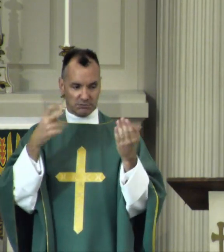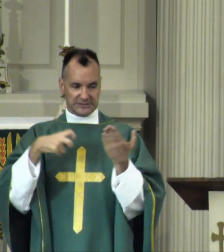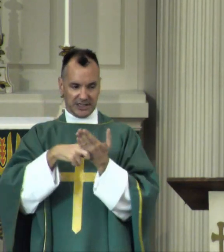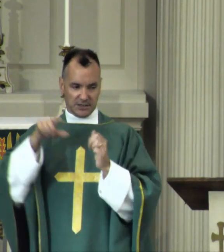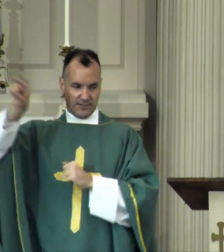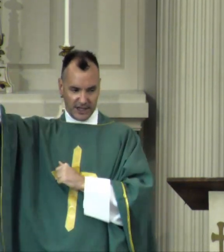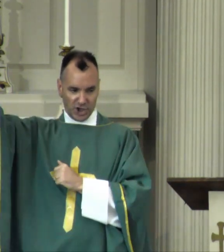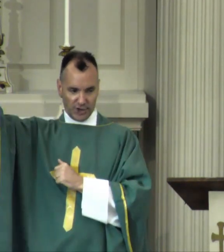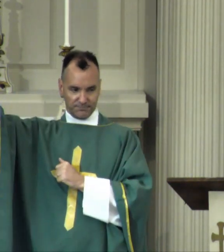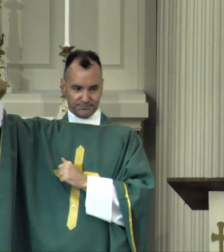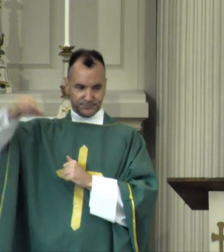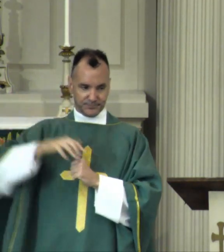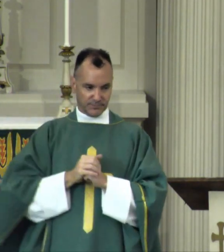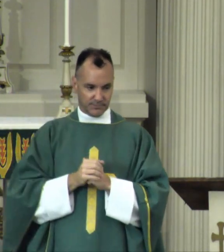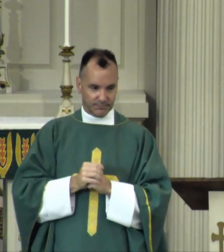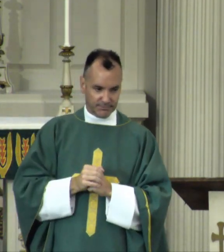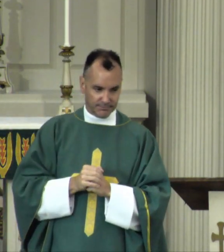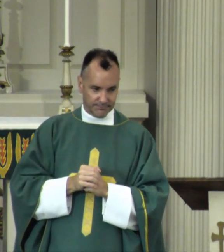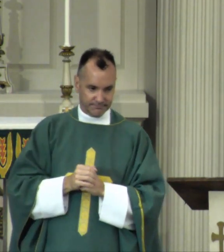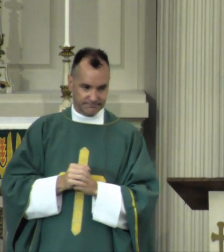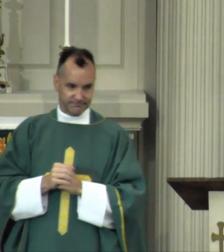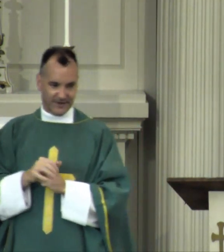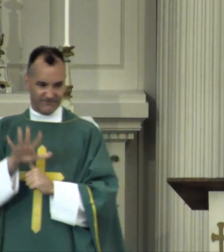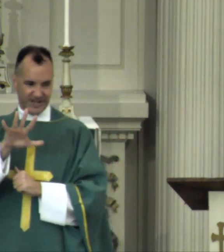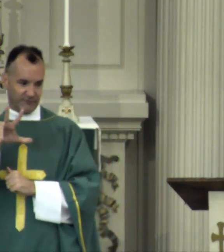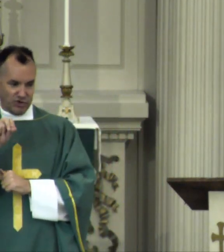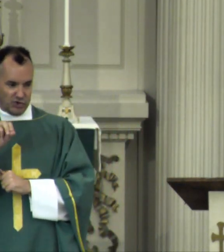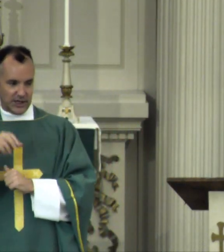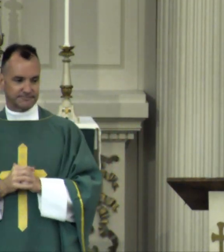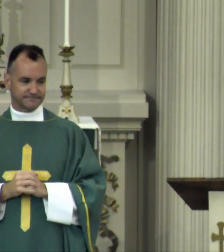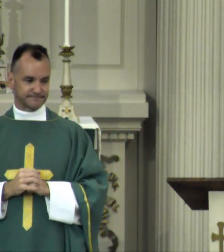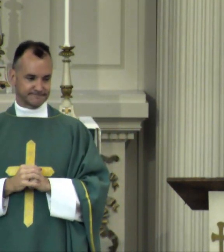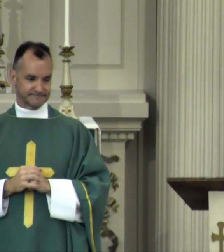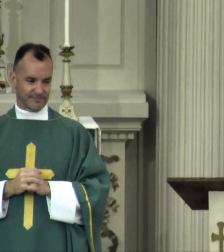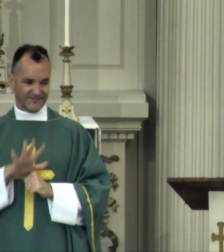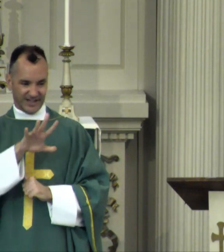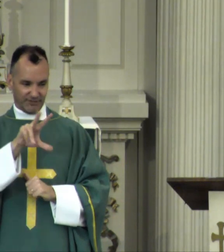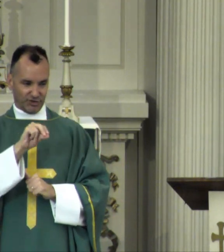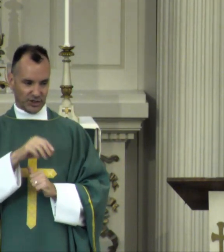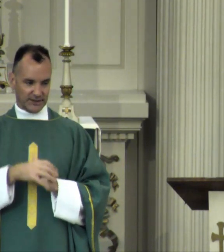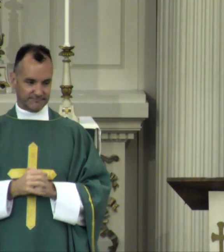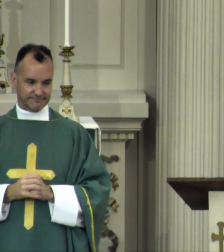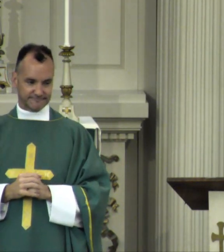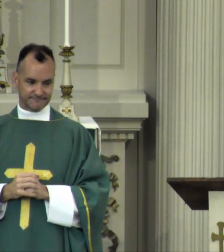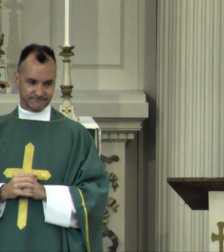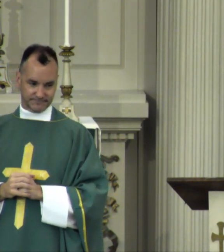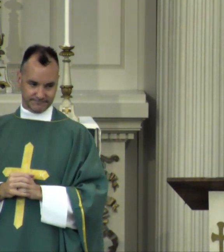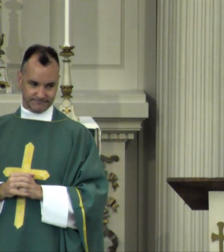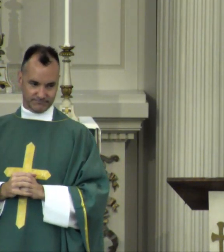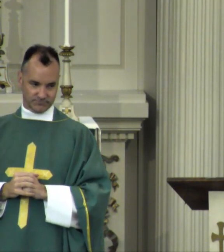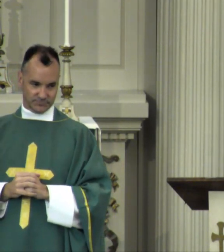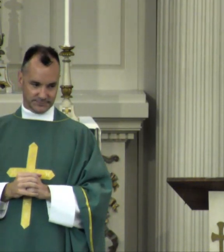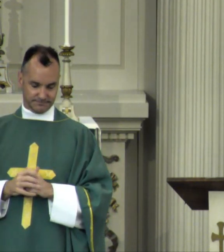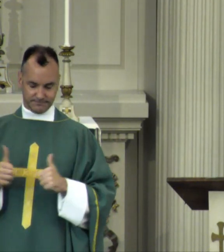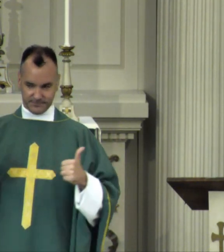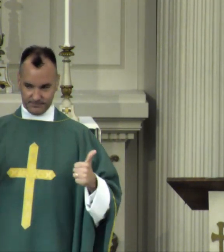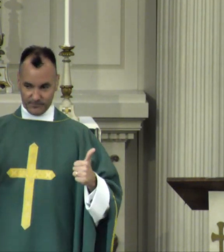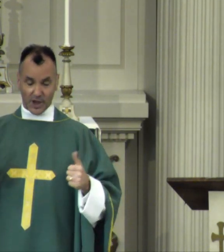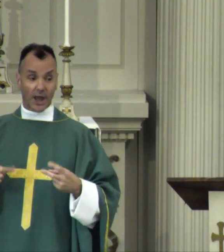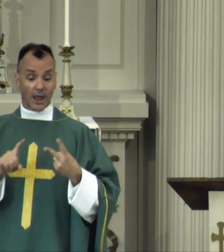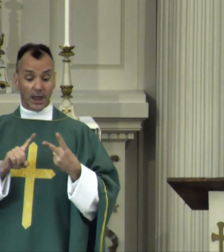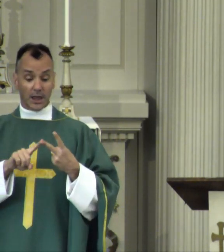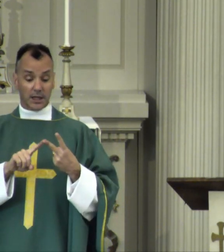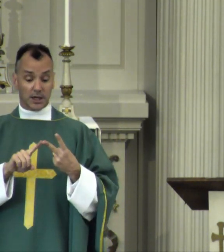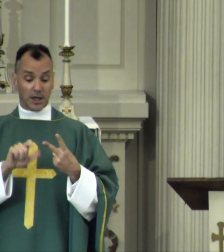door. Will be tickets will be available at the front door, and we look forward to seeing you there. And it starts at 5:30.